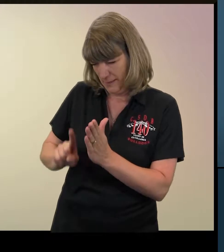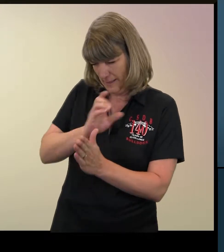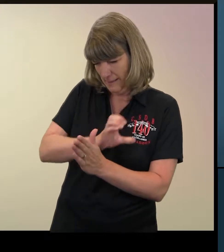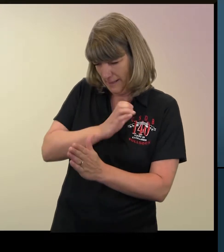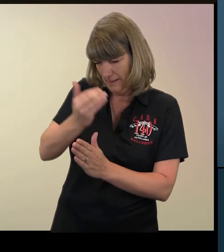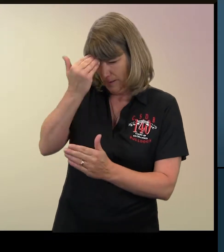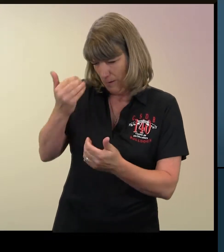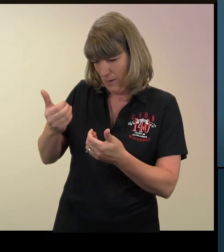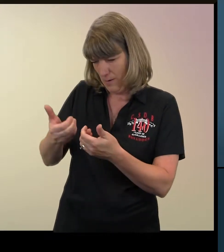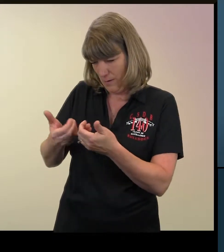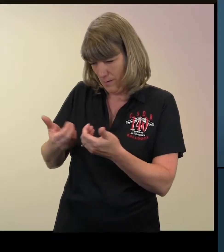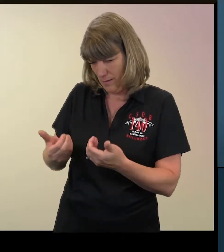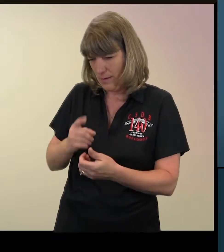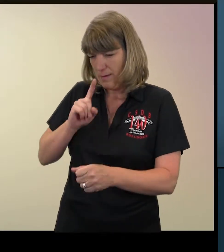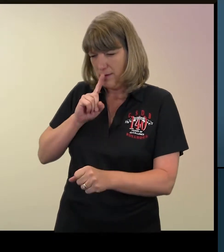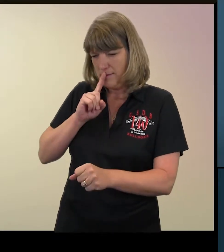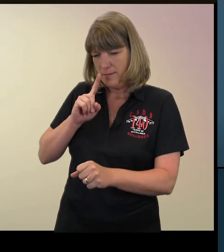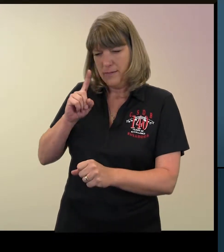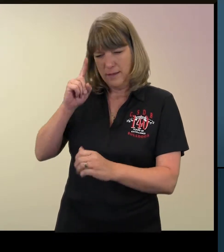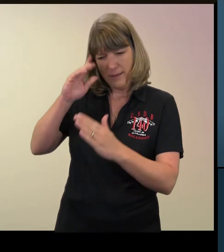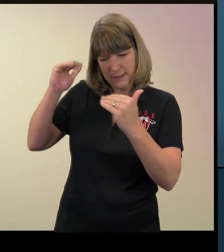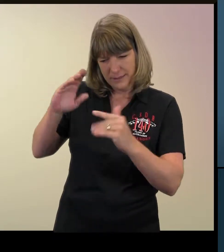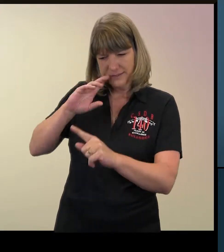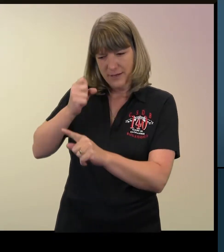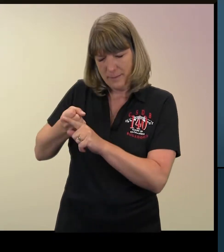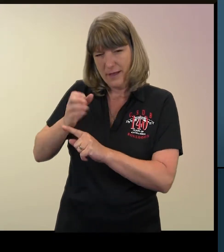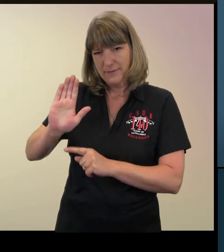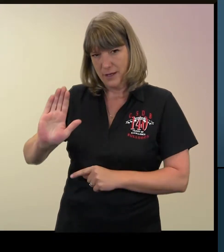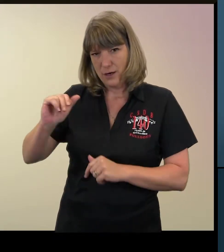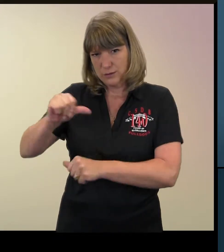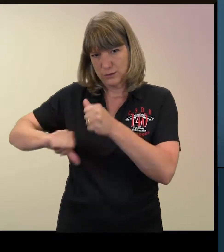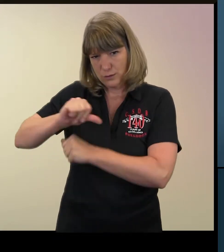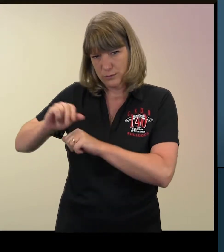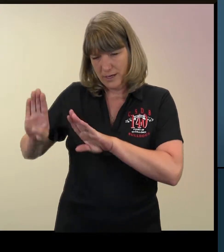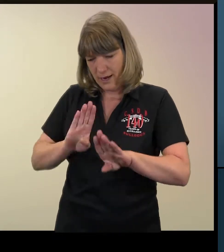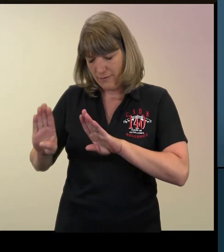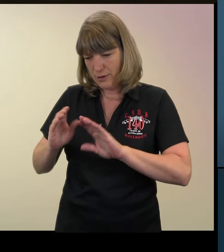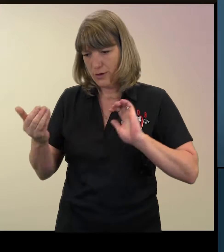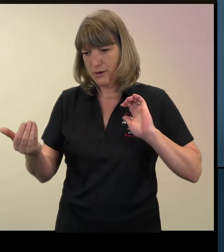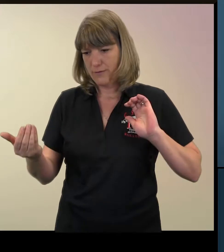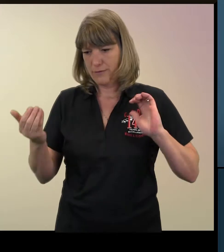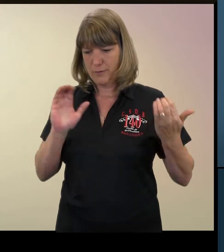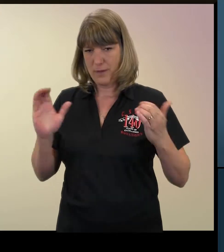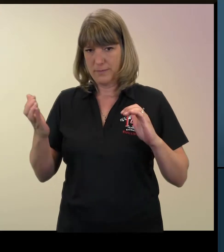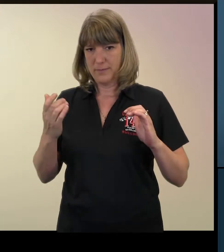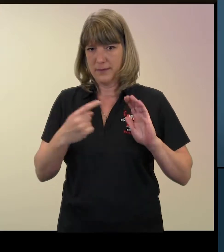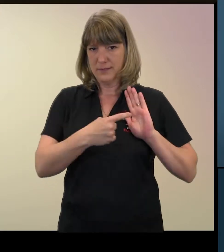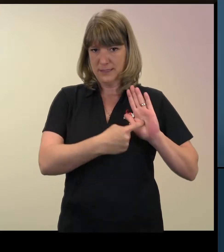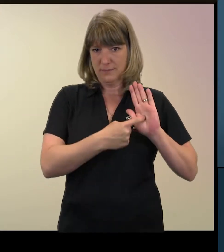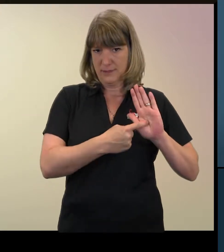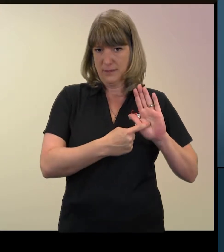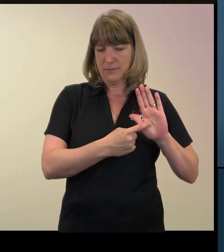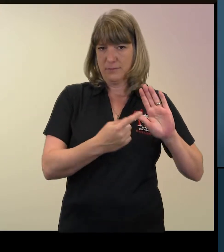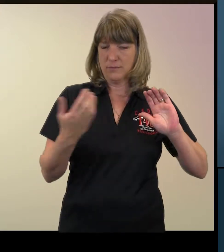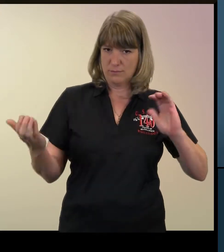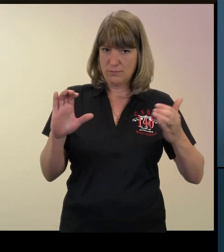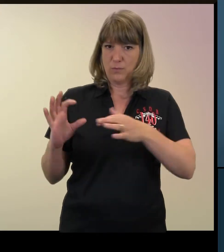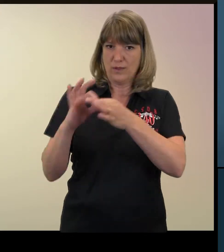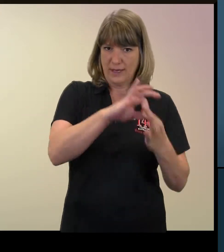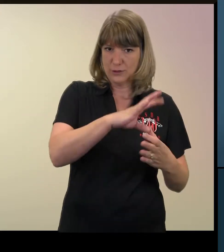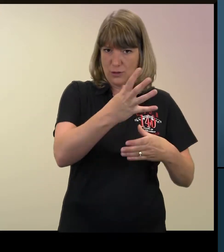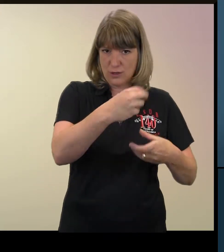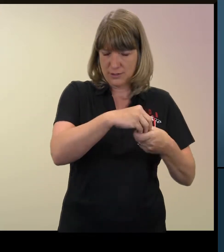the expected impact of those differences on their social behavior from a symptom of autism. Both